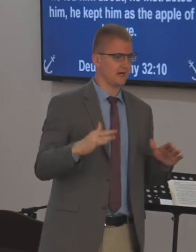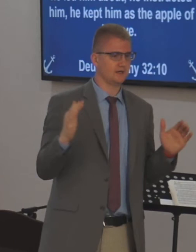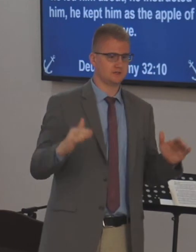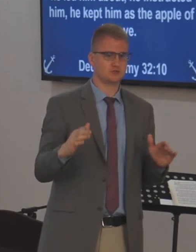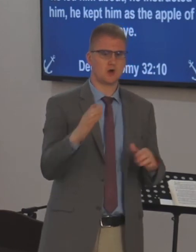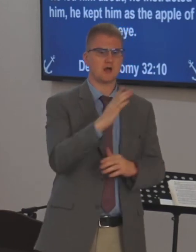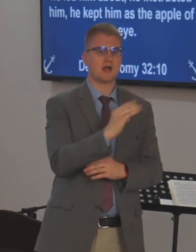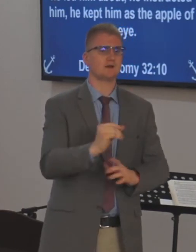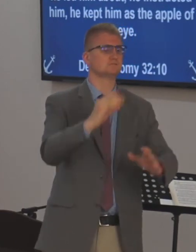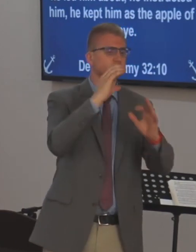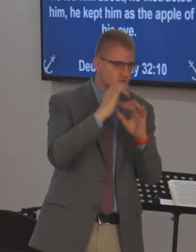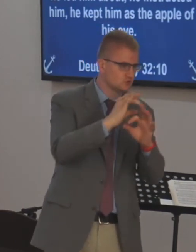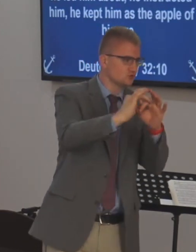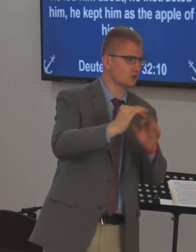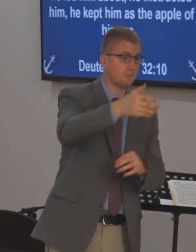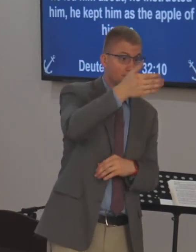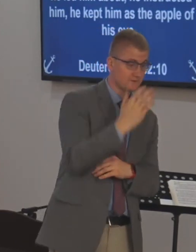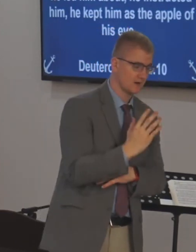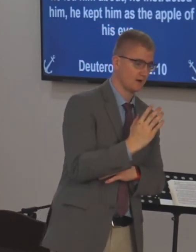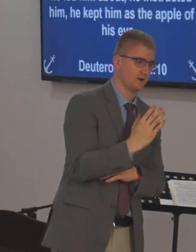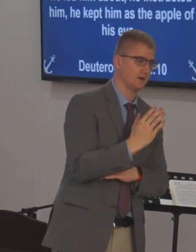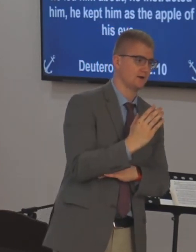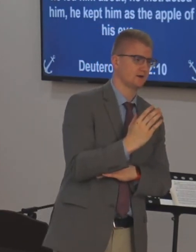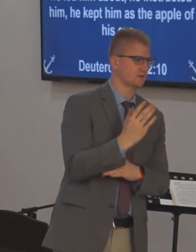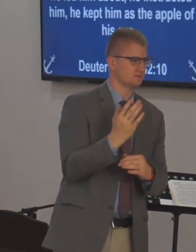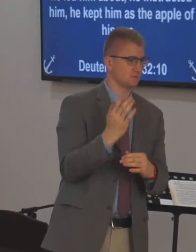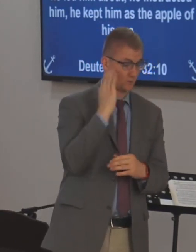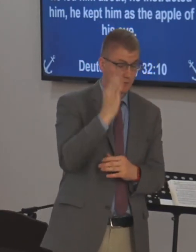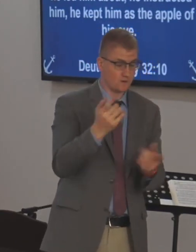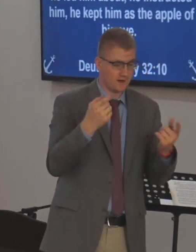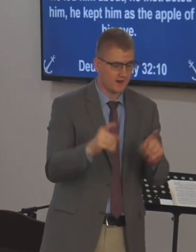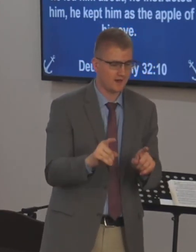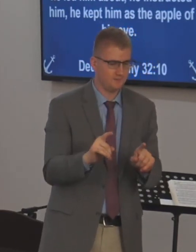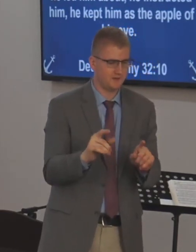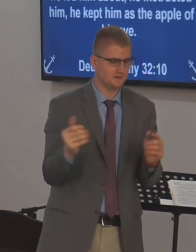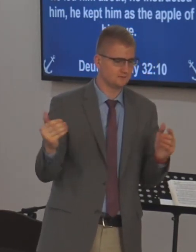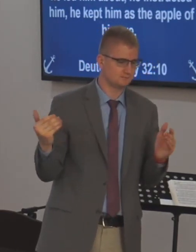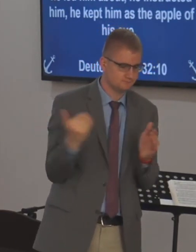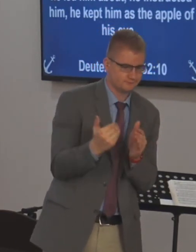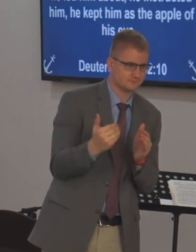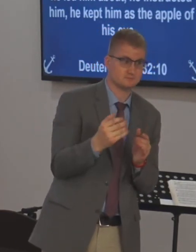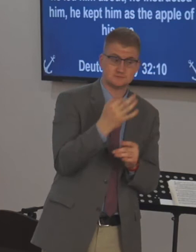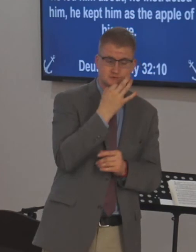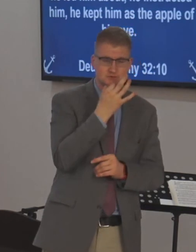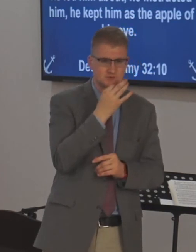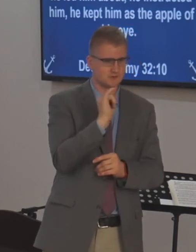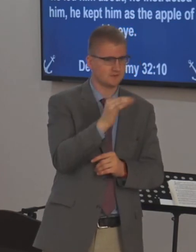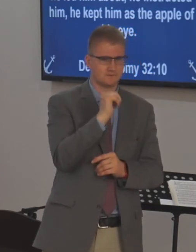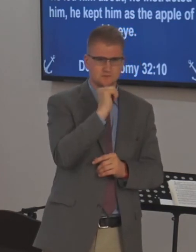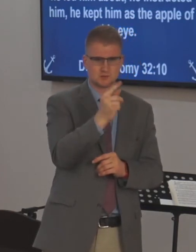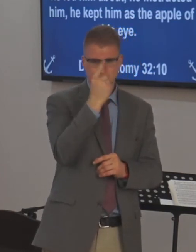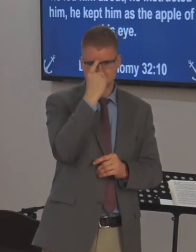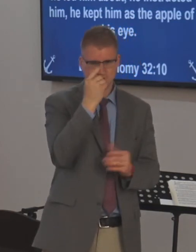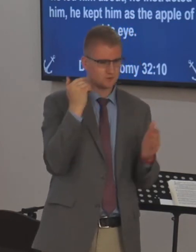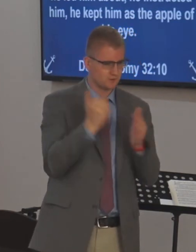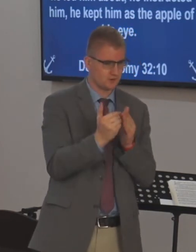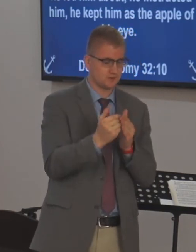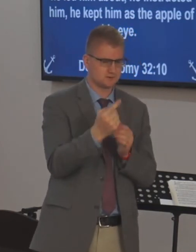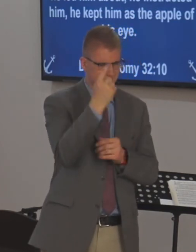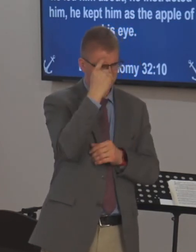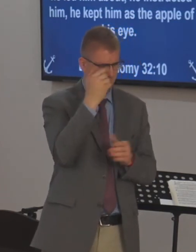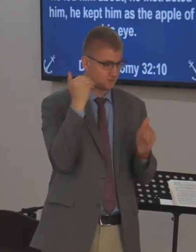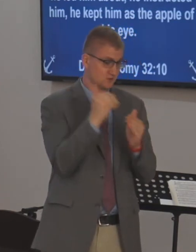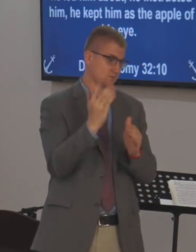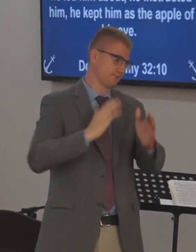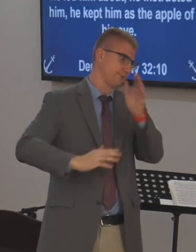next? The trump! And it's going to happen. It's close. You don't think it's close? They thought it was close back then. Look at how much